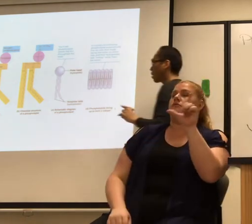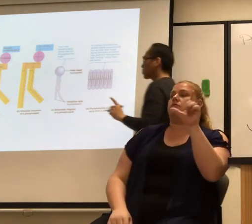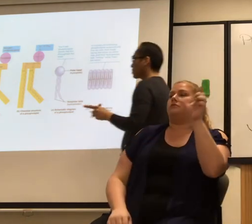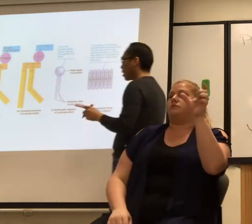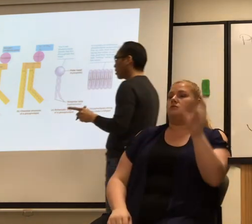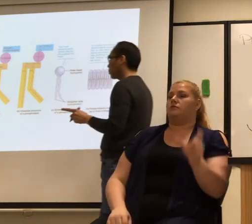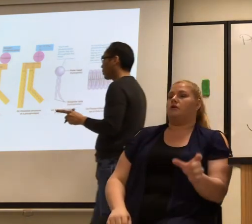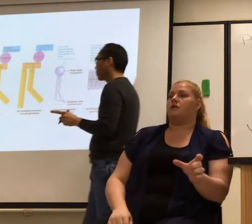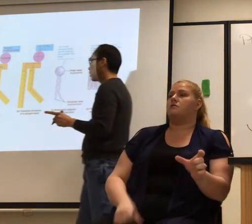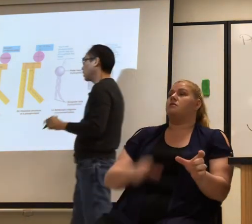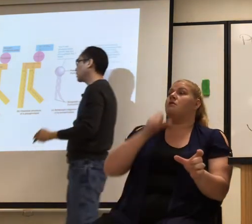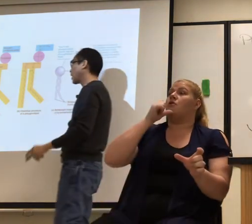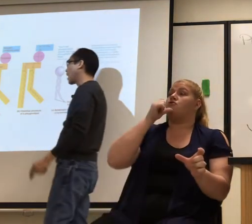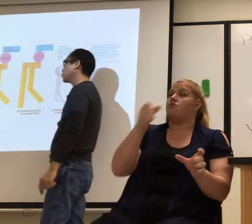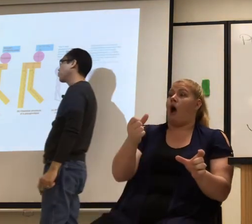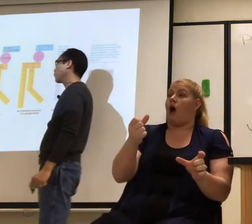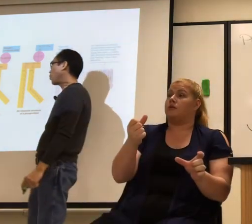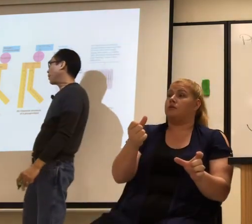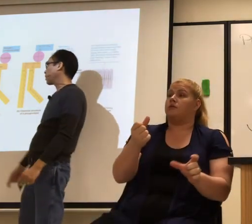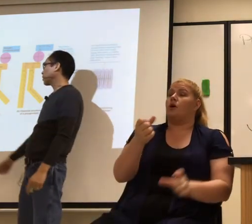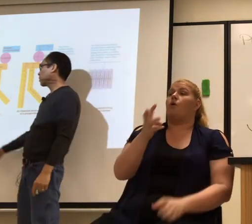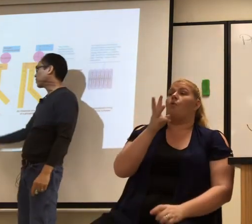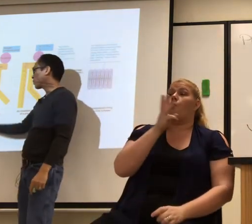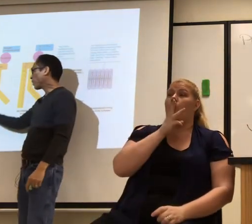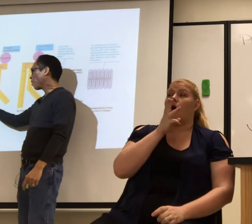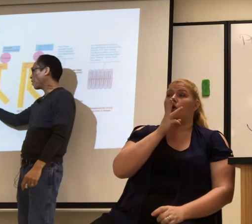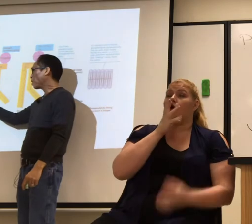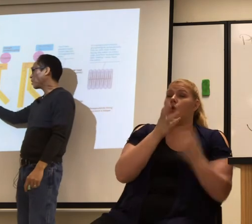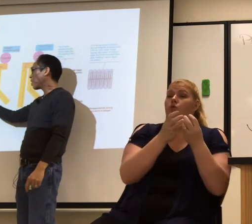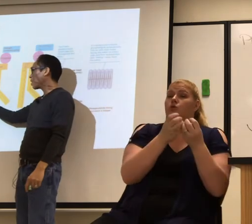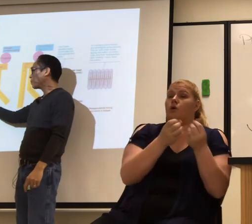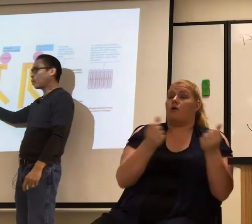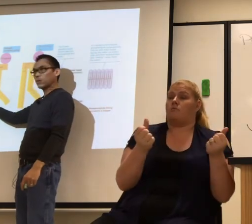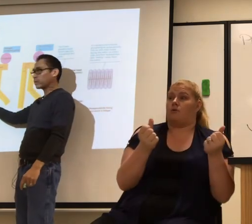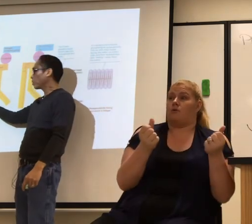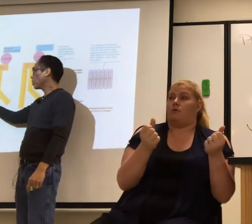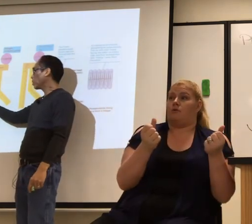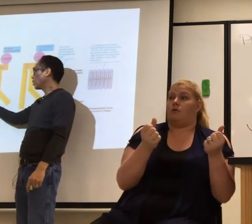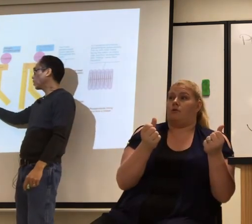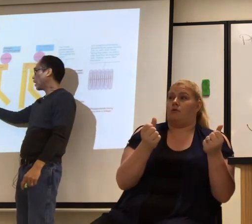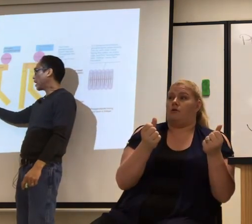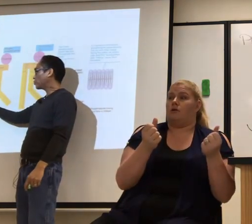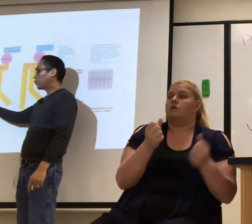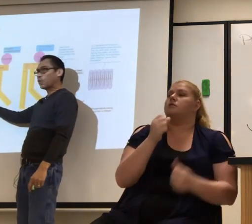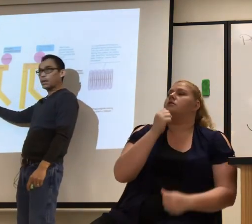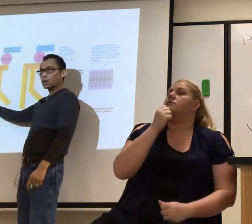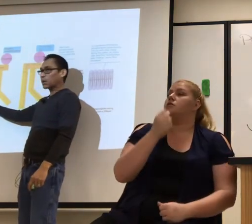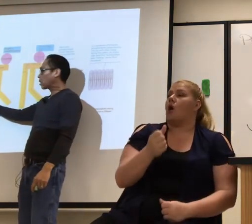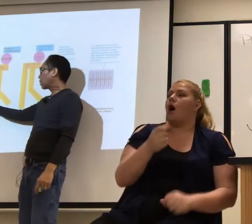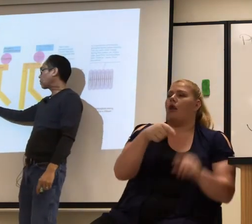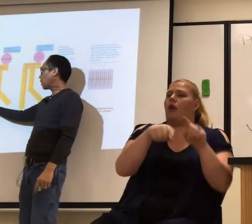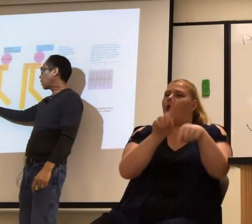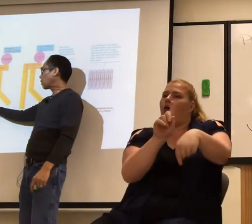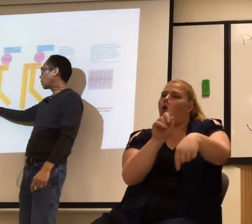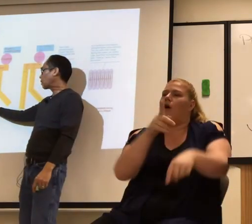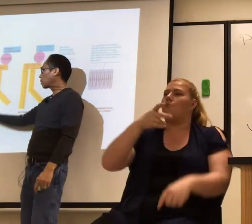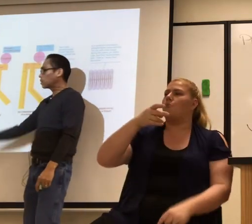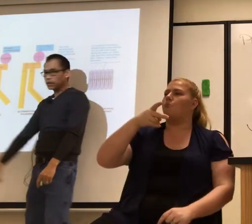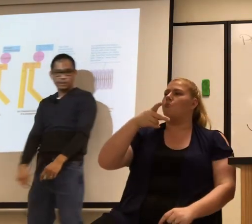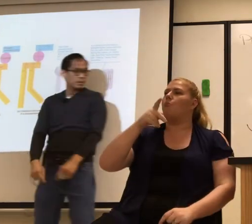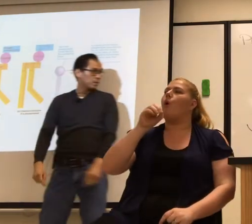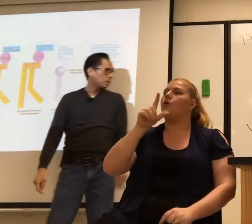not water soluble. It is hydrophobic. So they call it nonpolar. Hydrophobic. Okay.